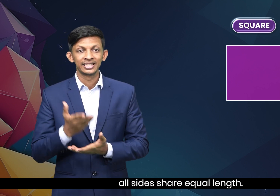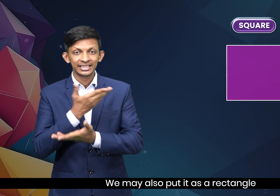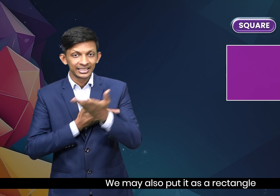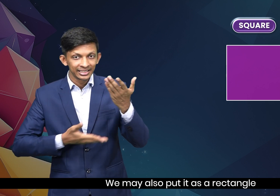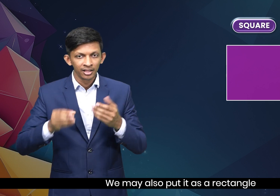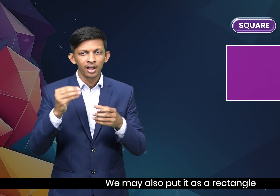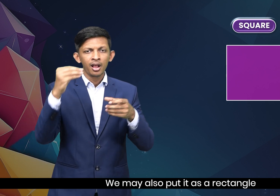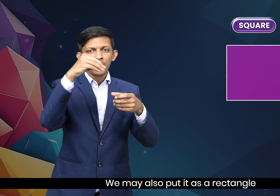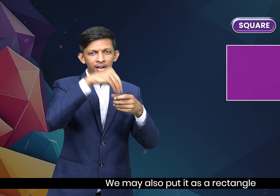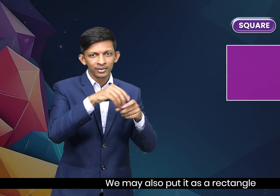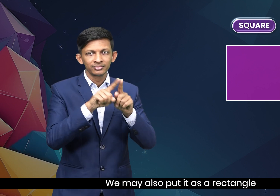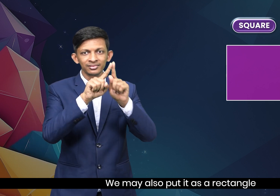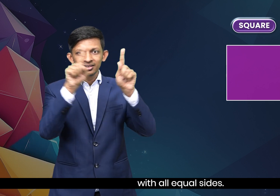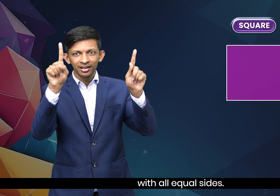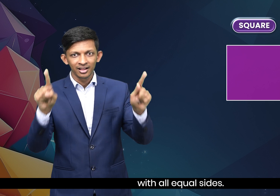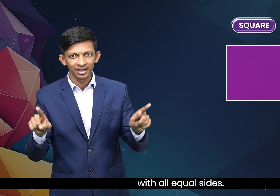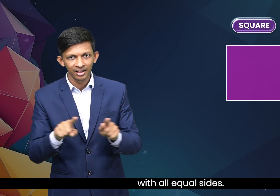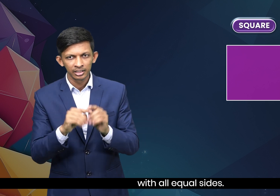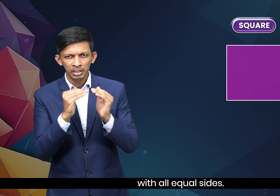We may also put it as a rectangle with all equal sides.